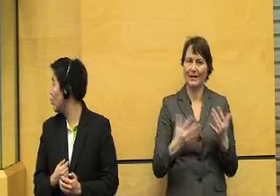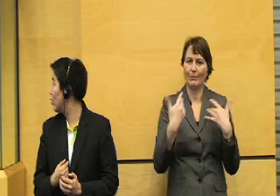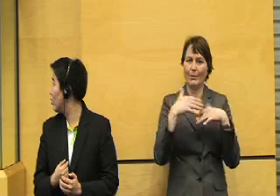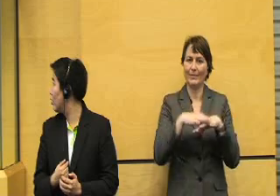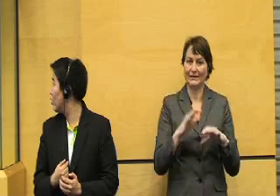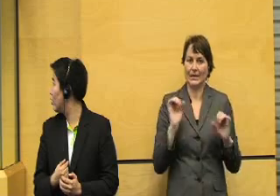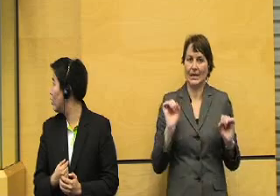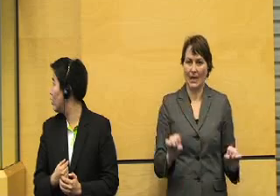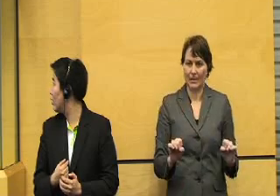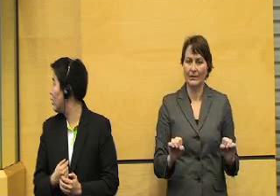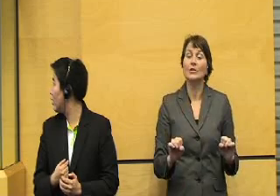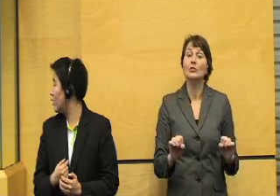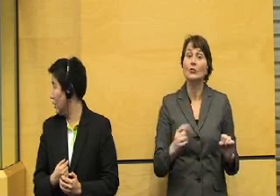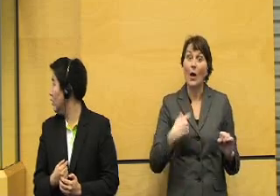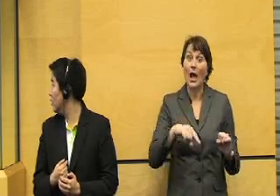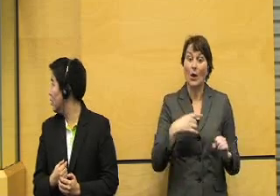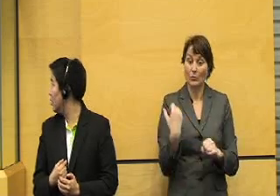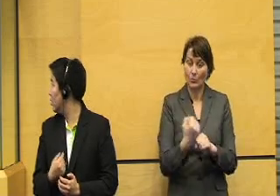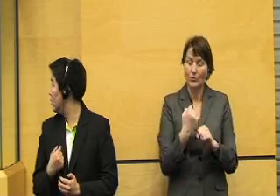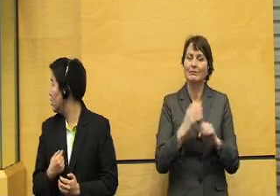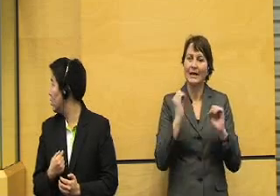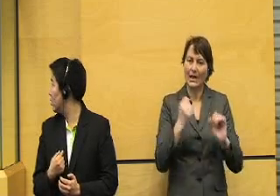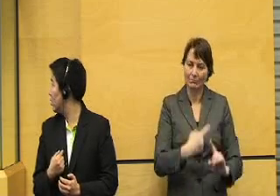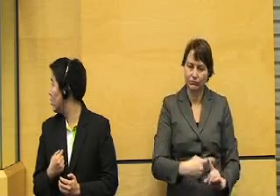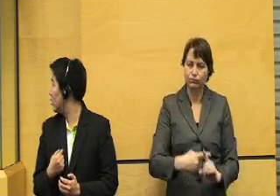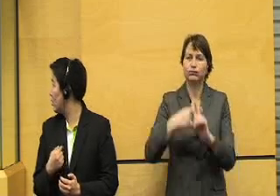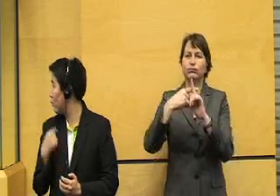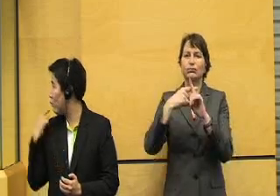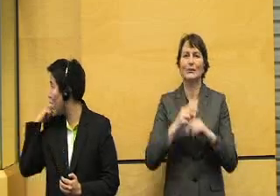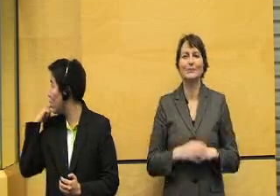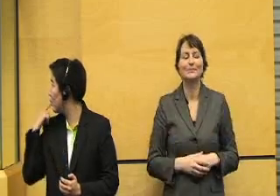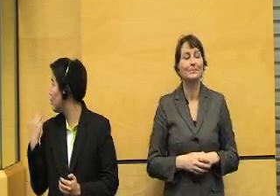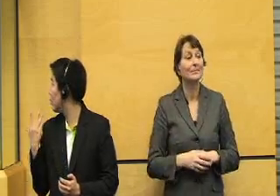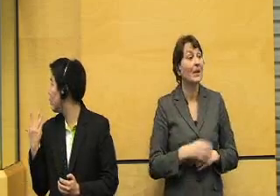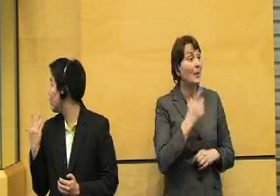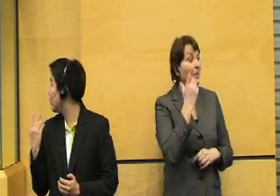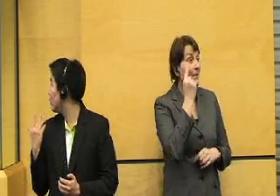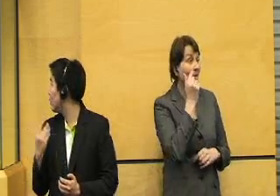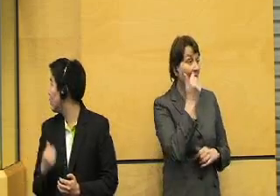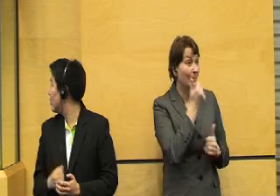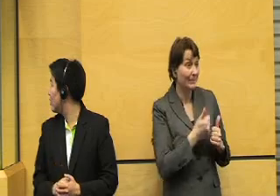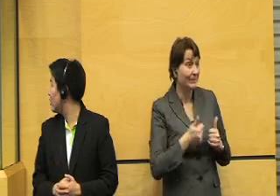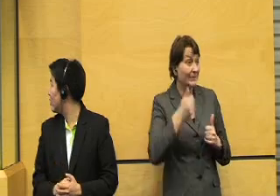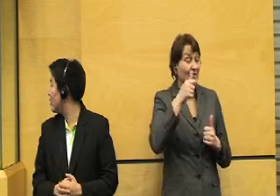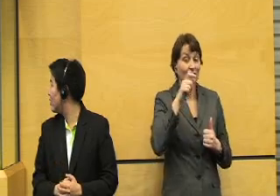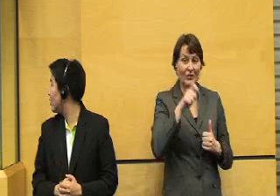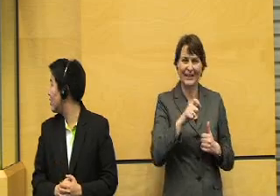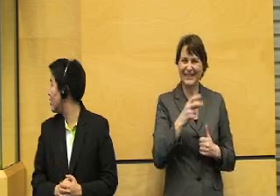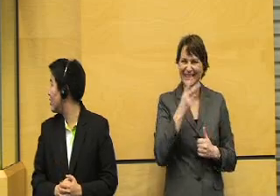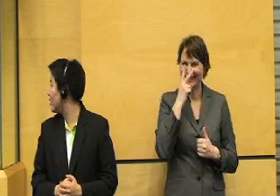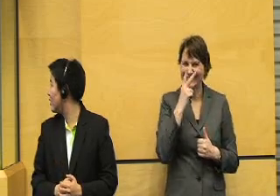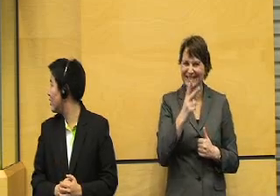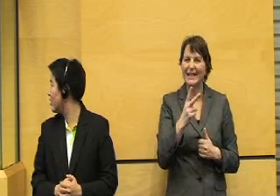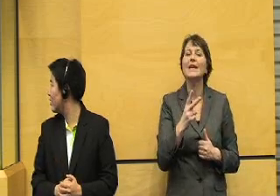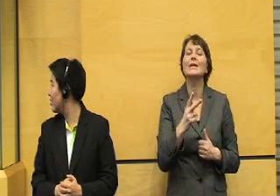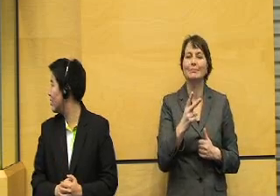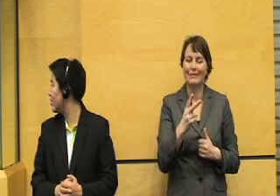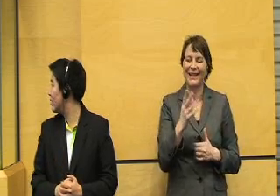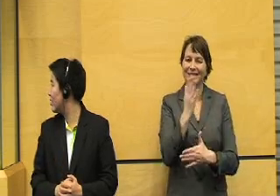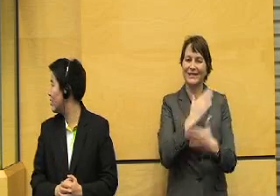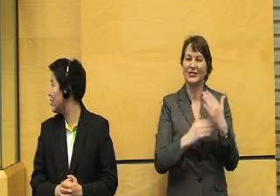improve upon our efforts. Madam Chairperson, looking at the cause of disability in Thailand,